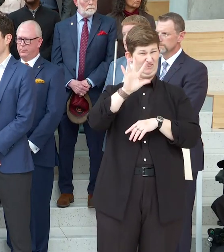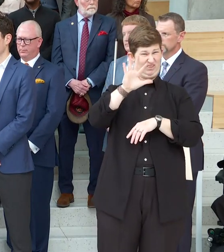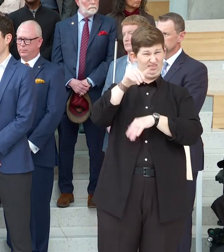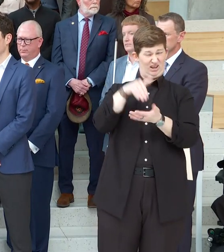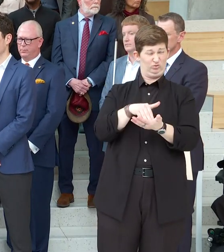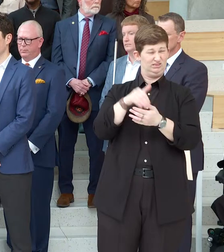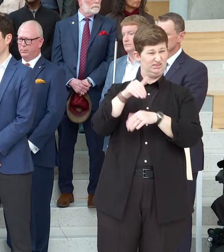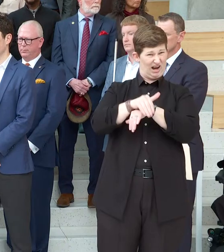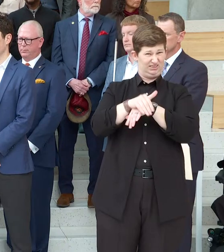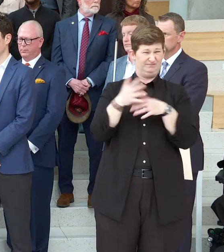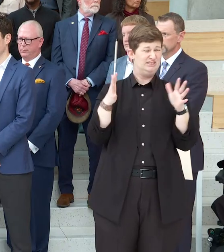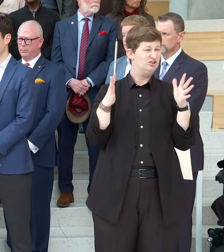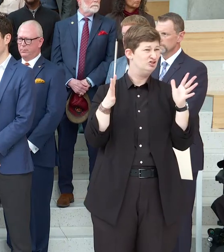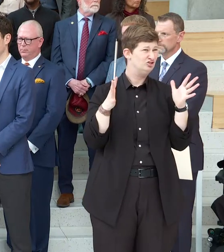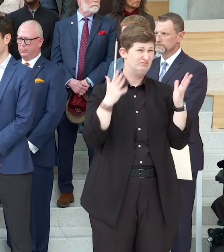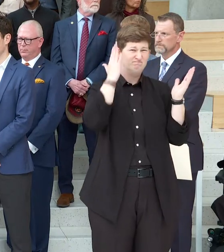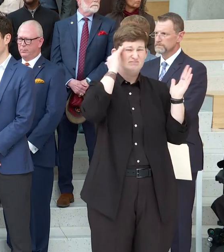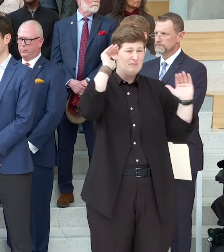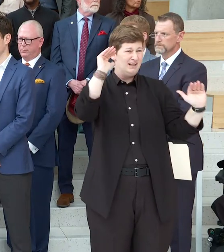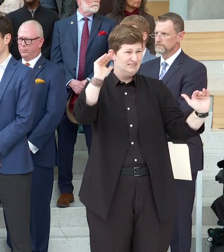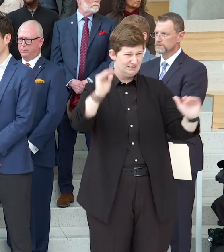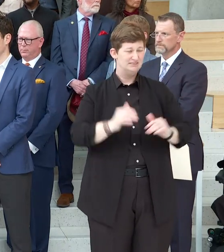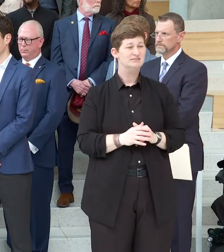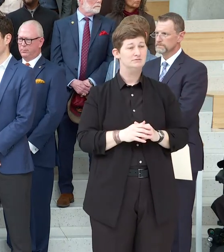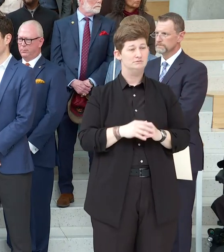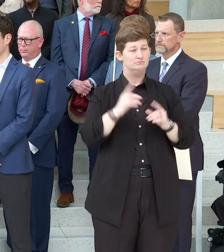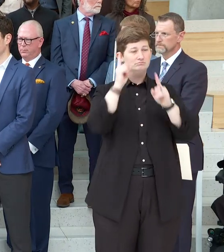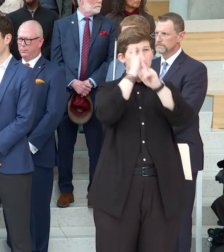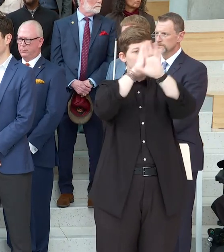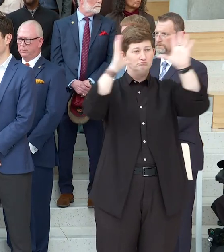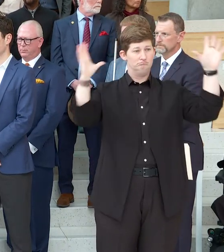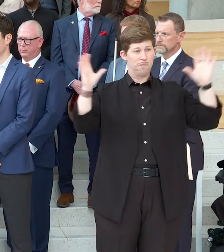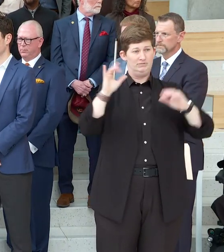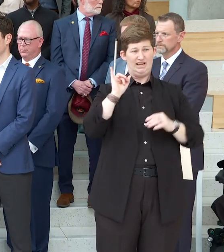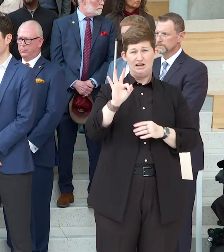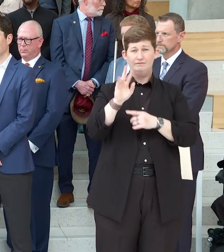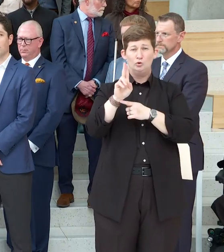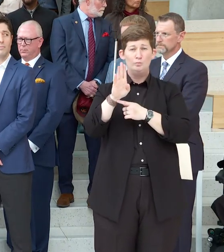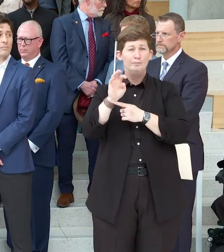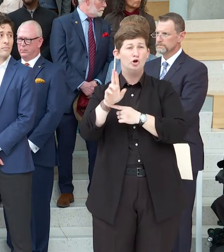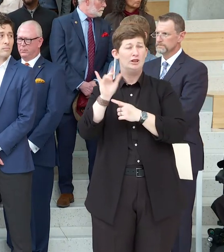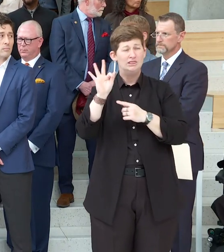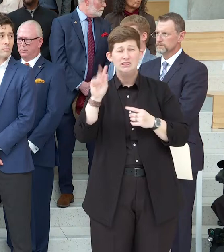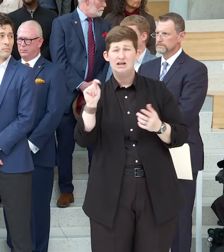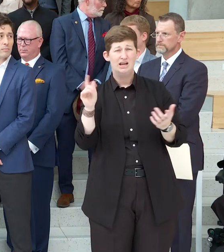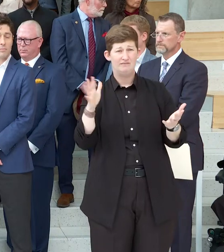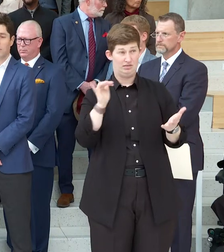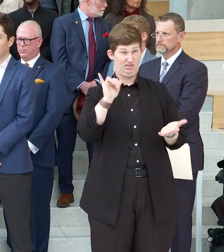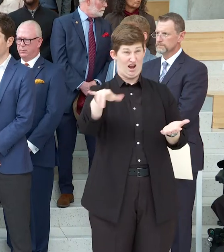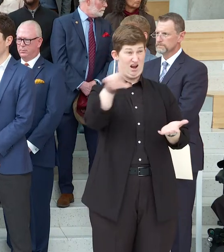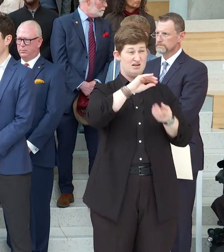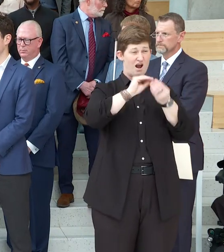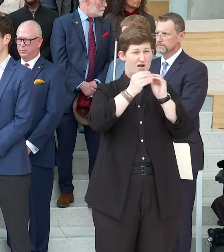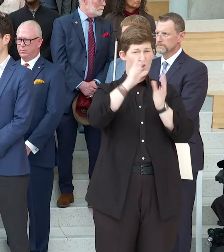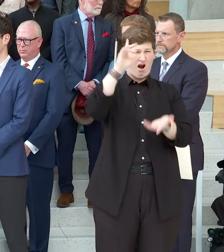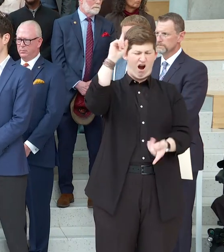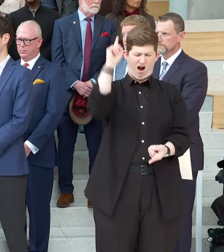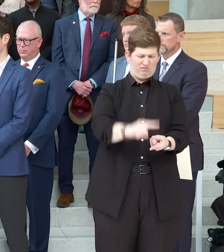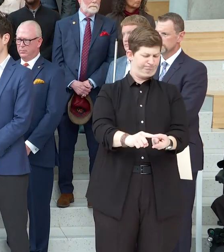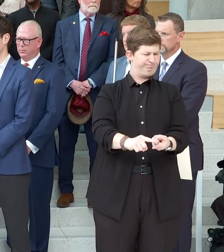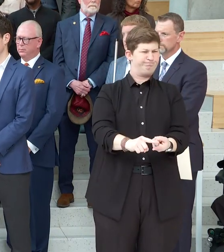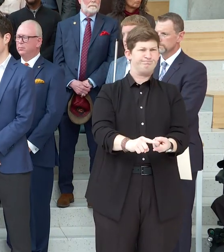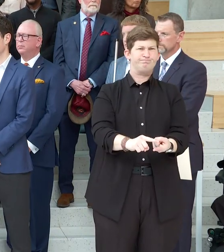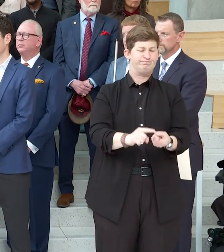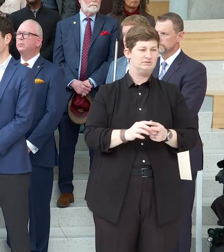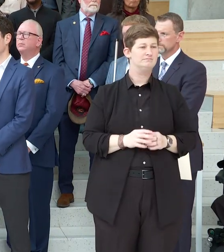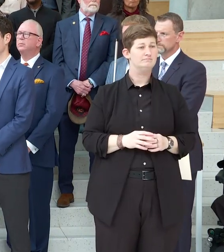and safely. But that's not the experience we are about to provide for them. We are concerned with the amount of time that it will take for any